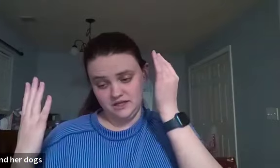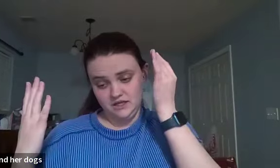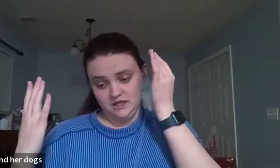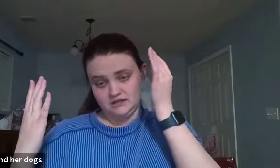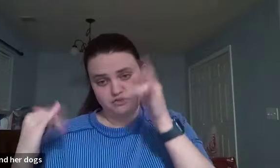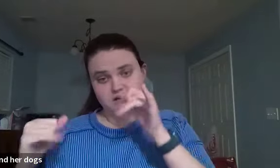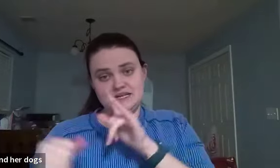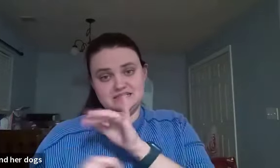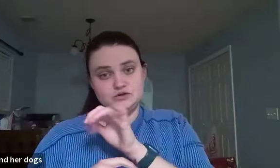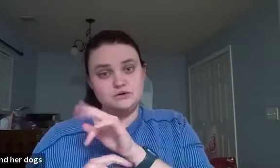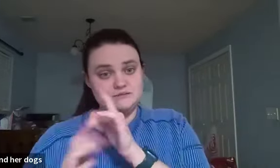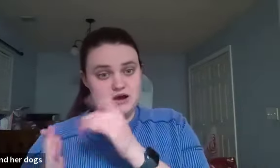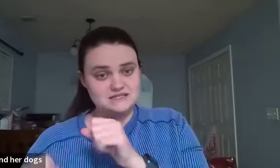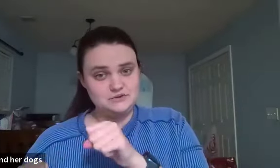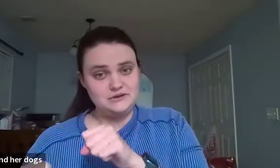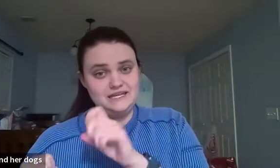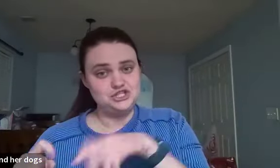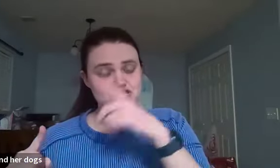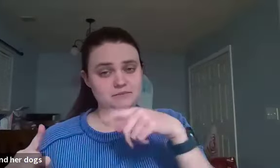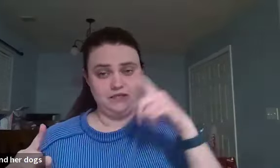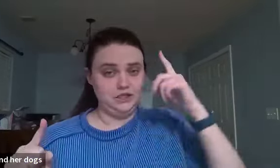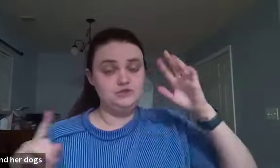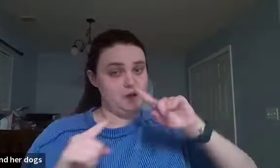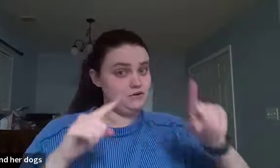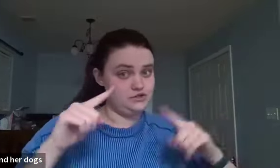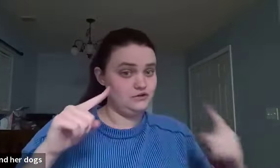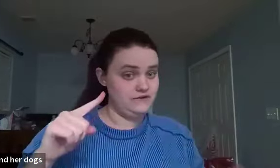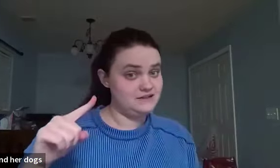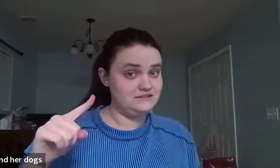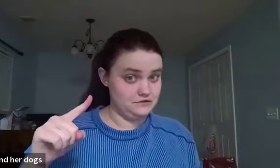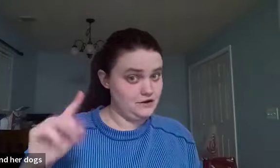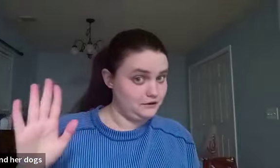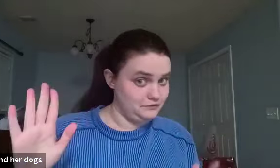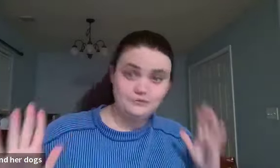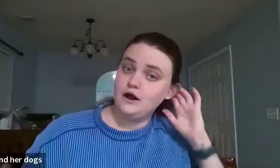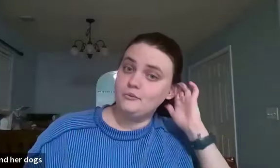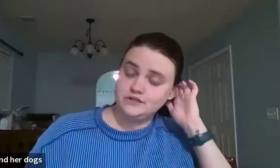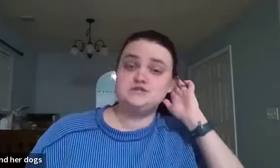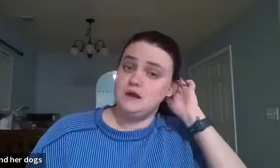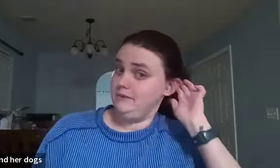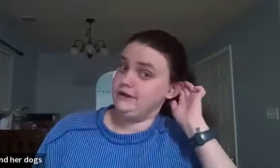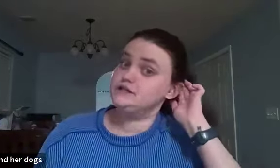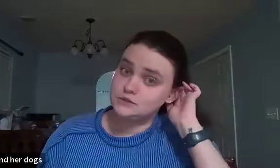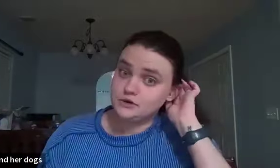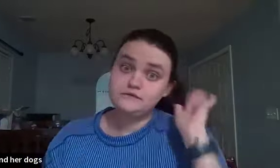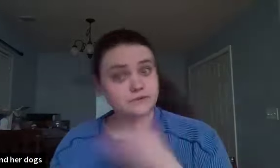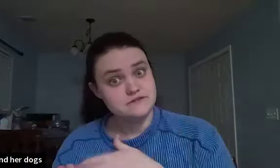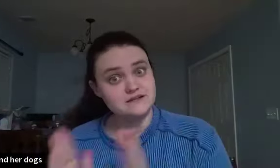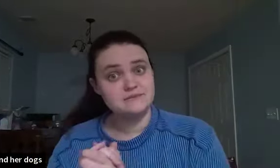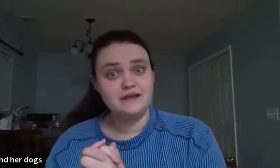like, trying to be as literal as possible. And it just, I mean, you spiral so fast if you're not careful. Which is why I'm not an interpreter for music. Cause I'm